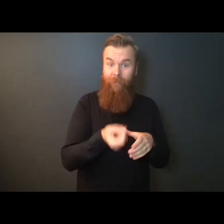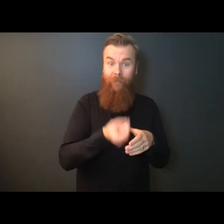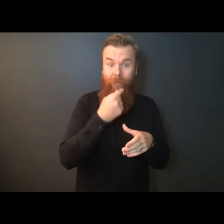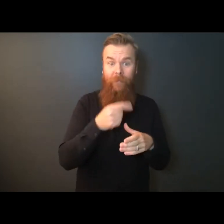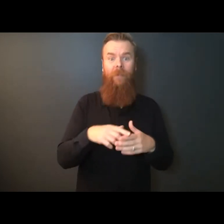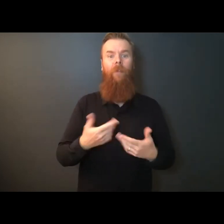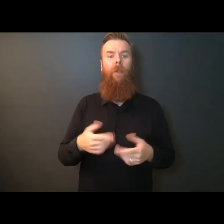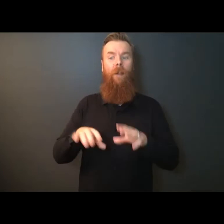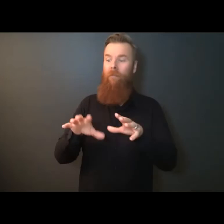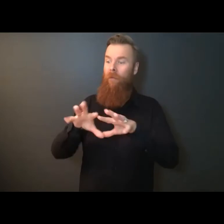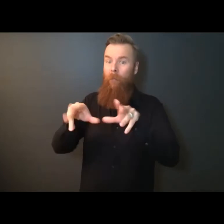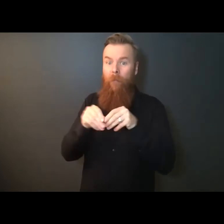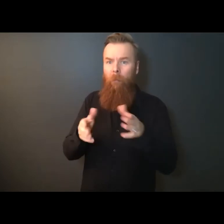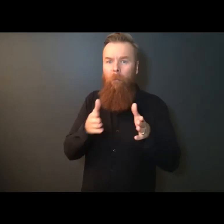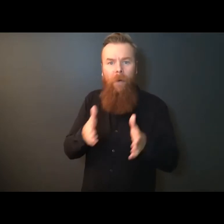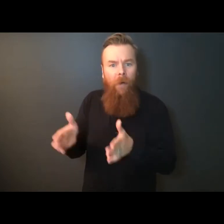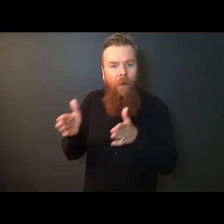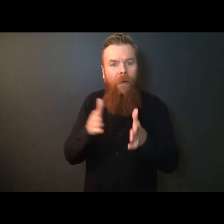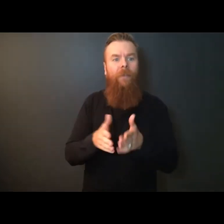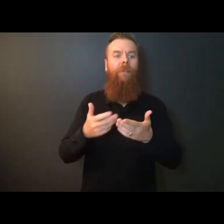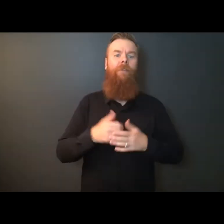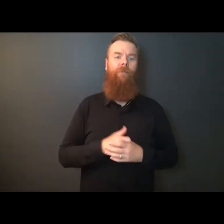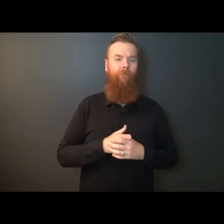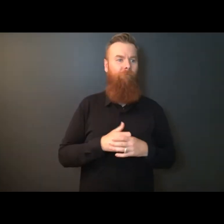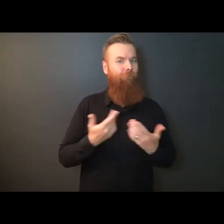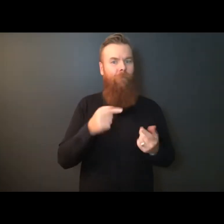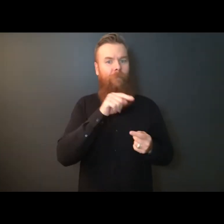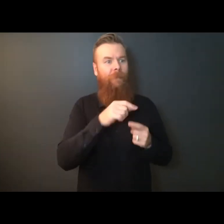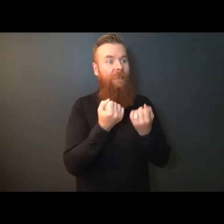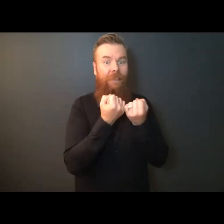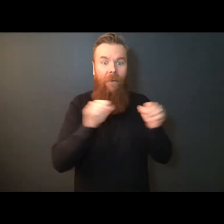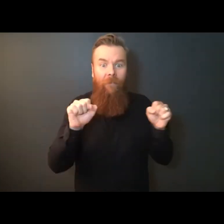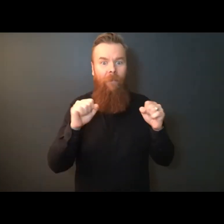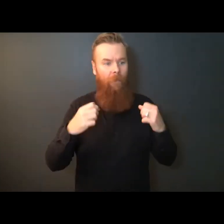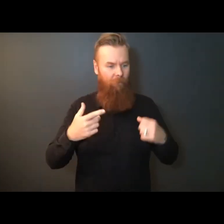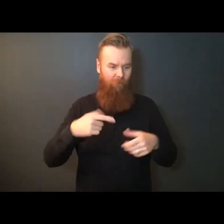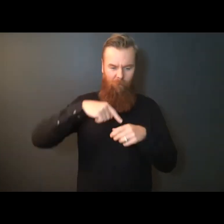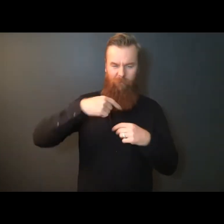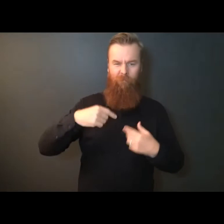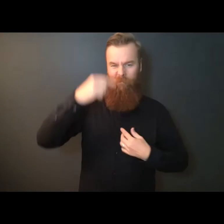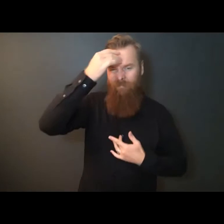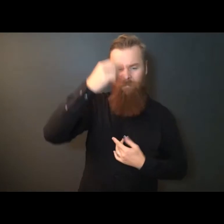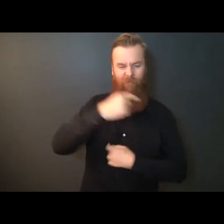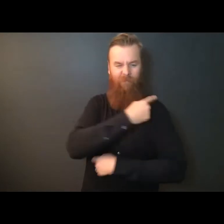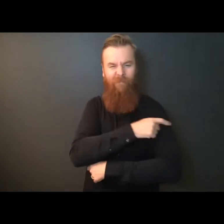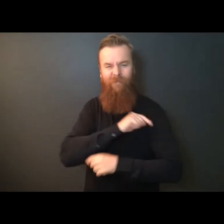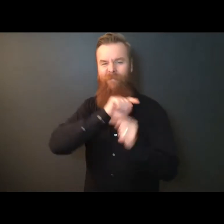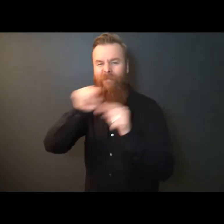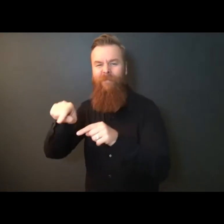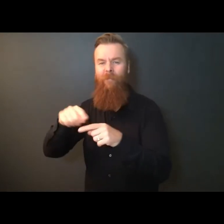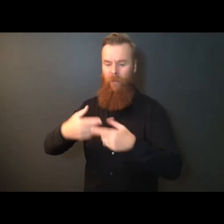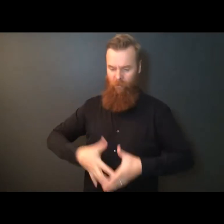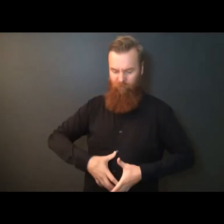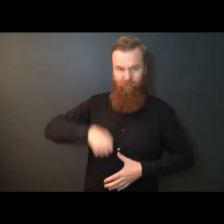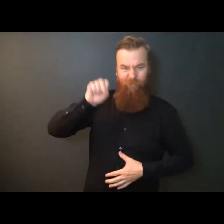spacing, safe medical abortion, post-abortion care, religious norms absolutely come into